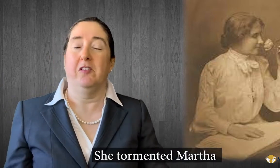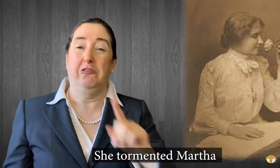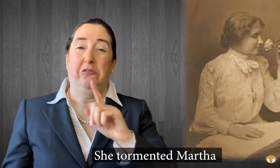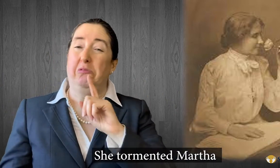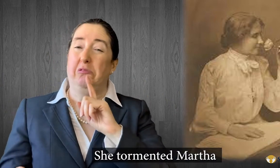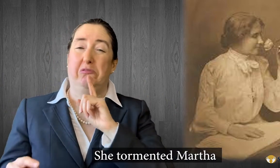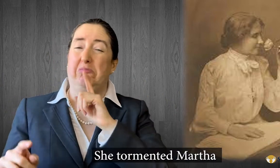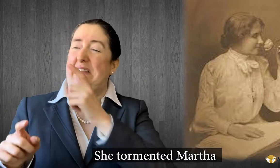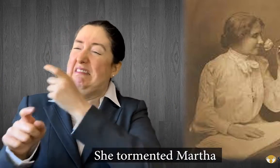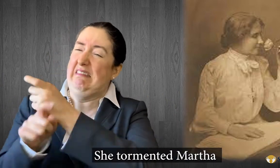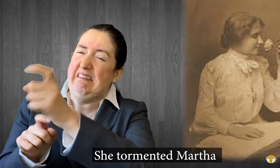She tormented Martha.